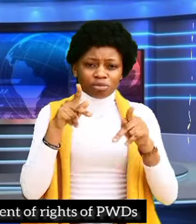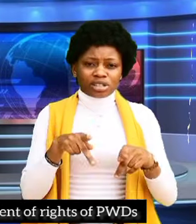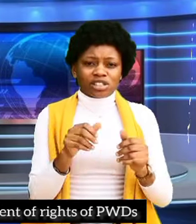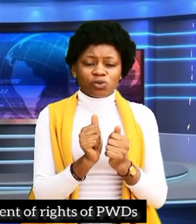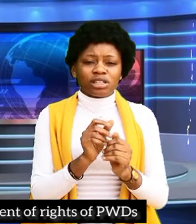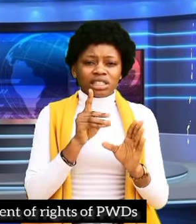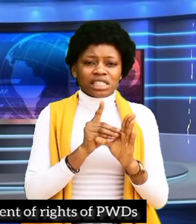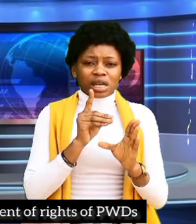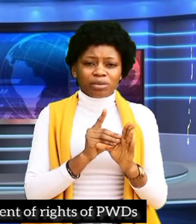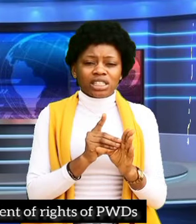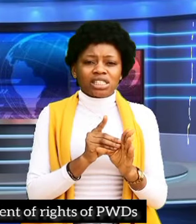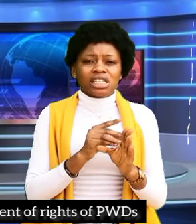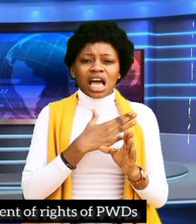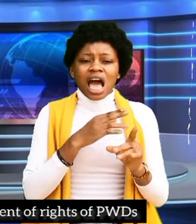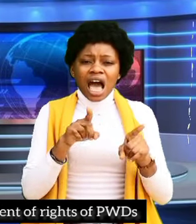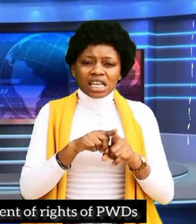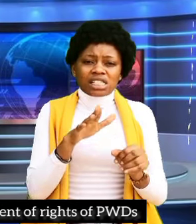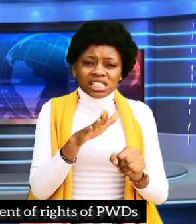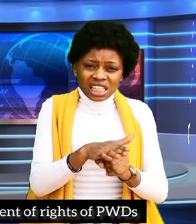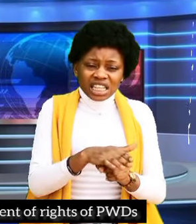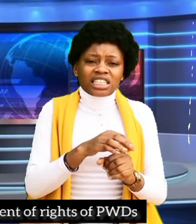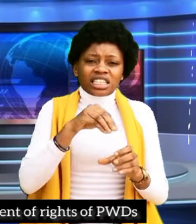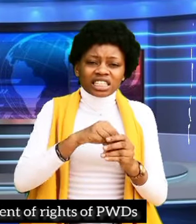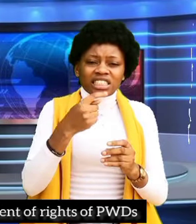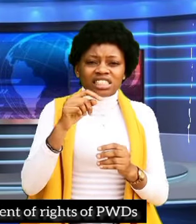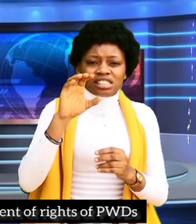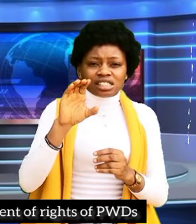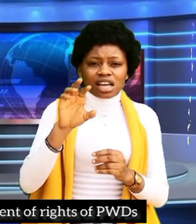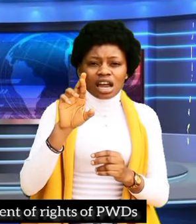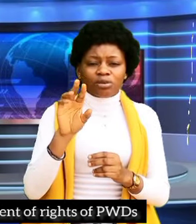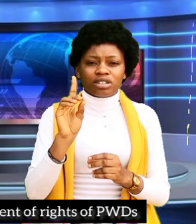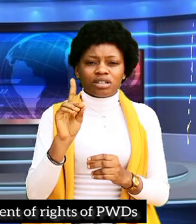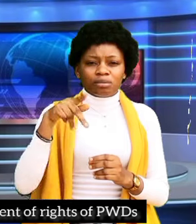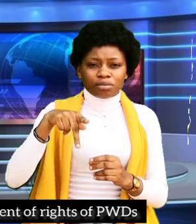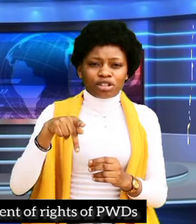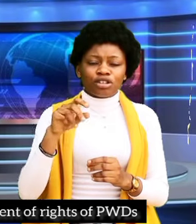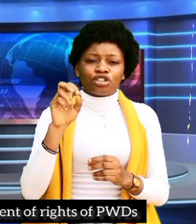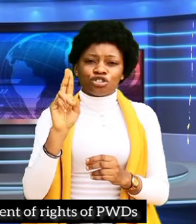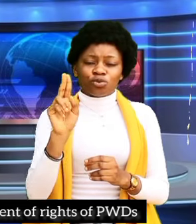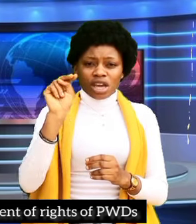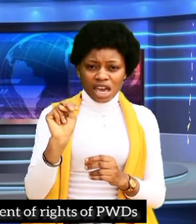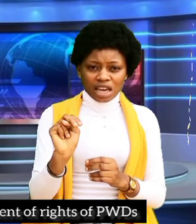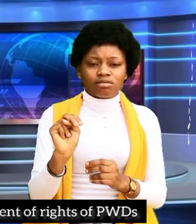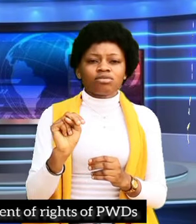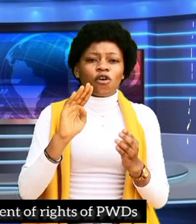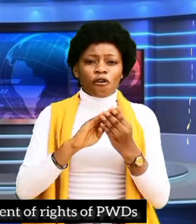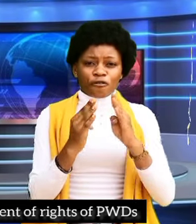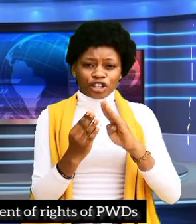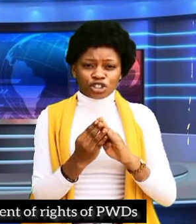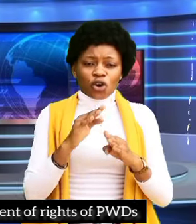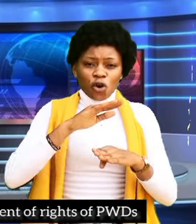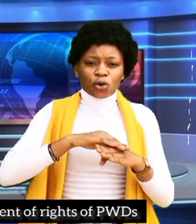with disabilities as detailed in the CRPD, UN Convention on the Rights